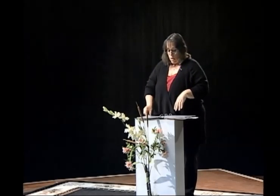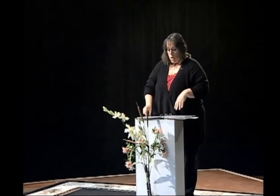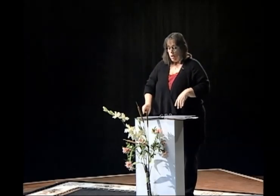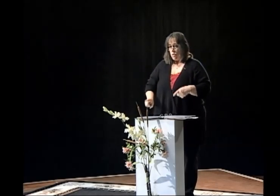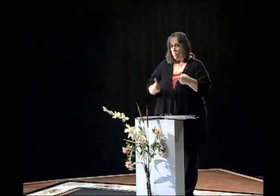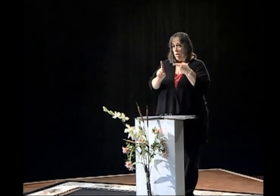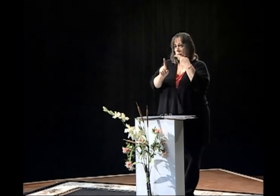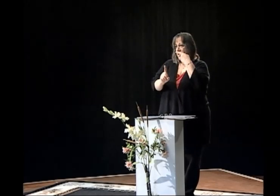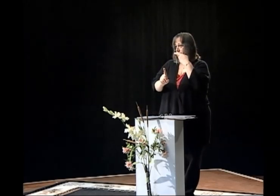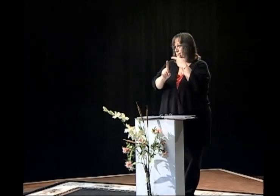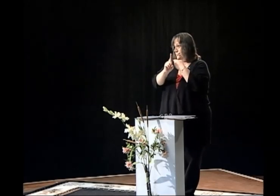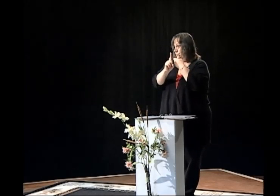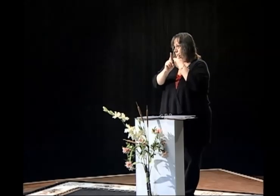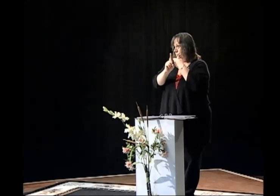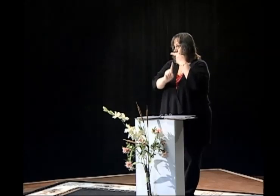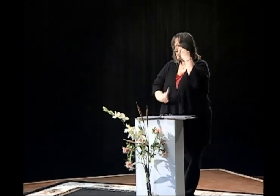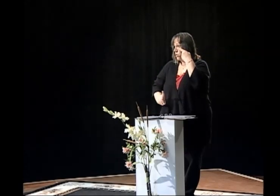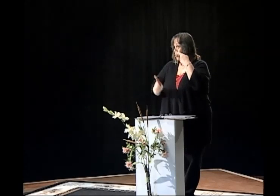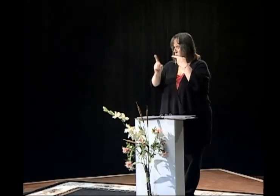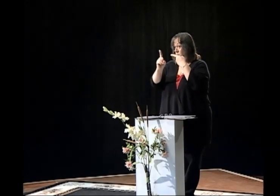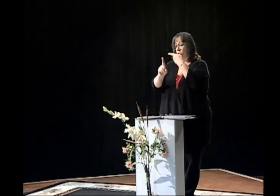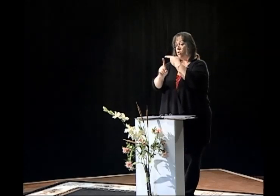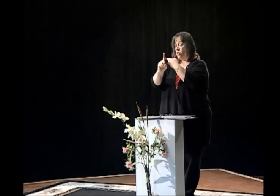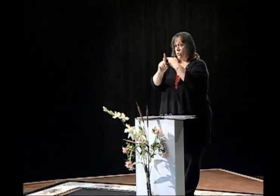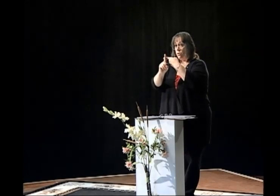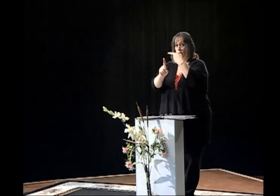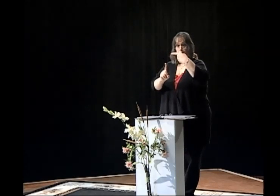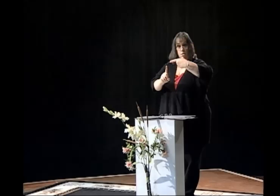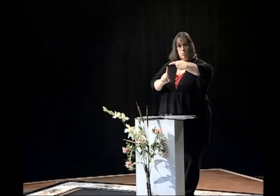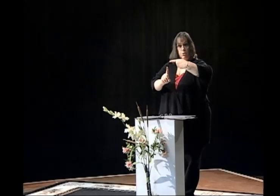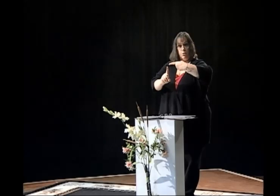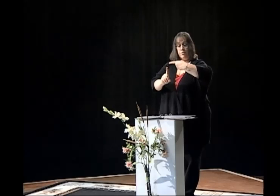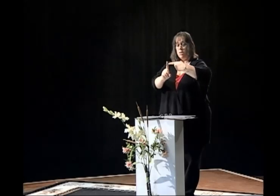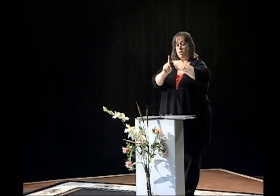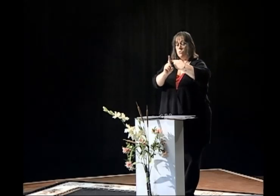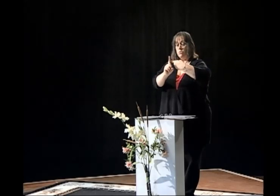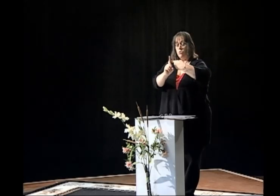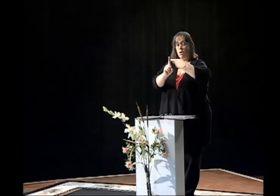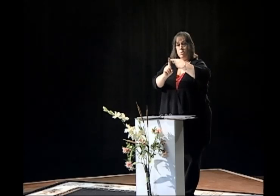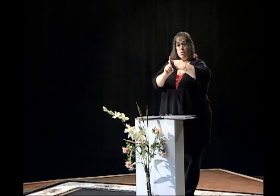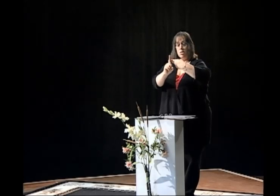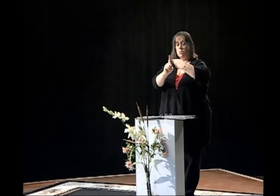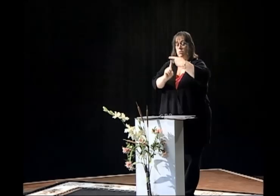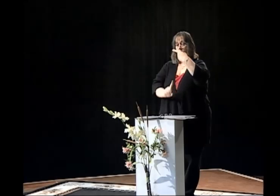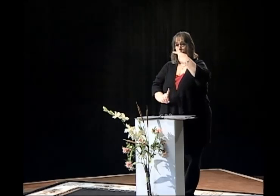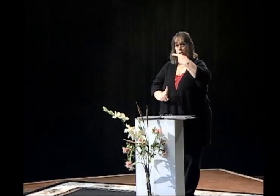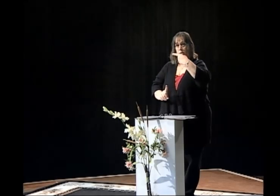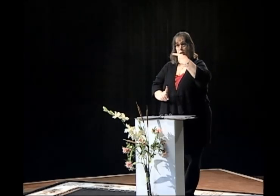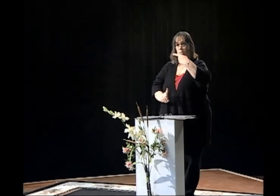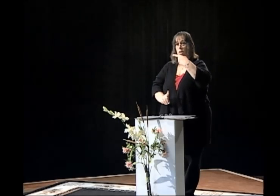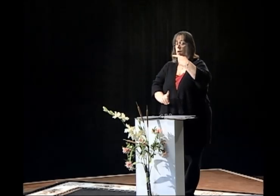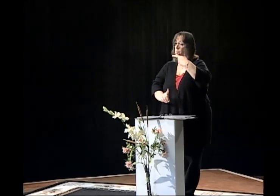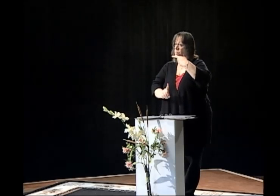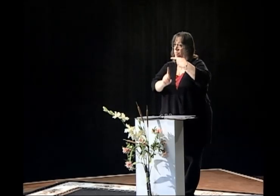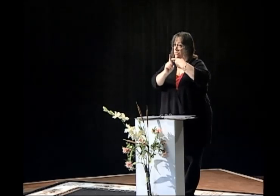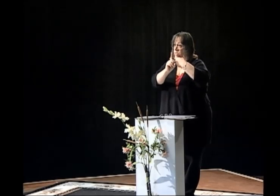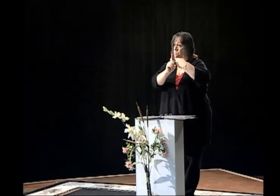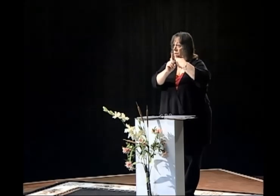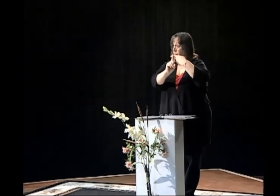So a month is your D, cross your left hand, your opposite hand, and bring it down. But if it's monthly,